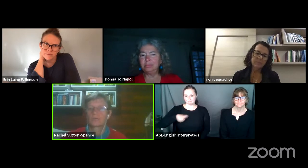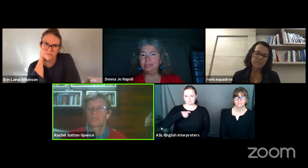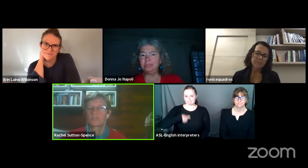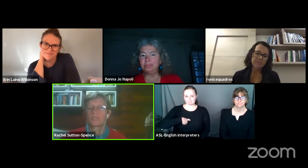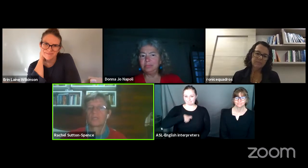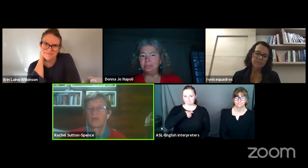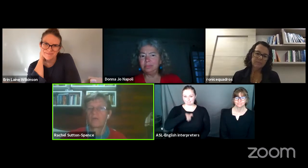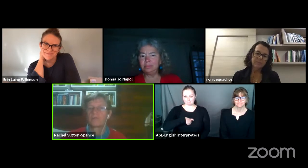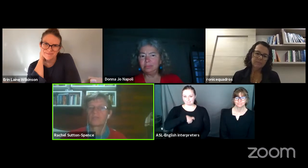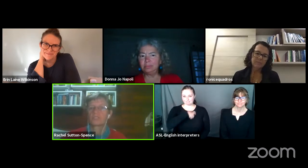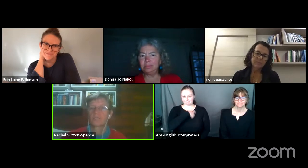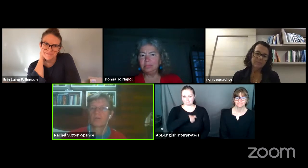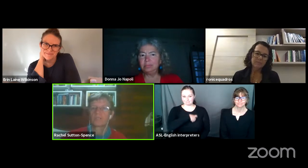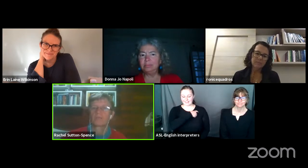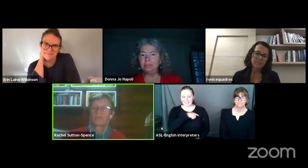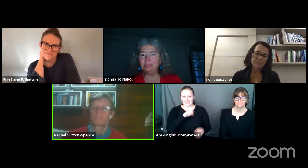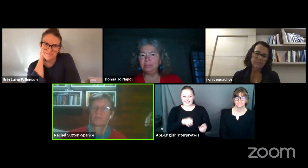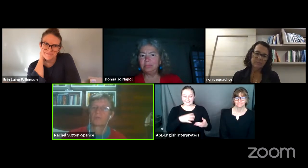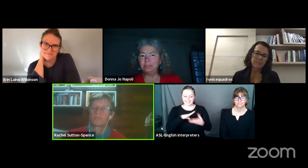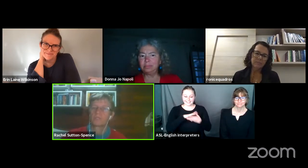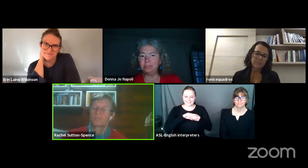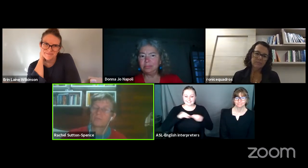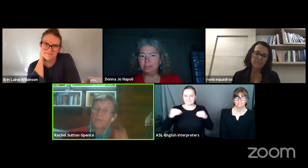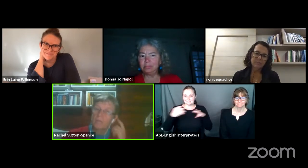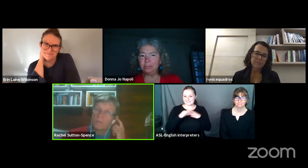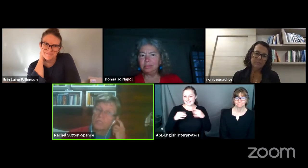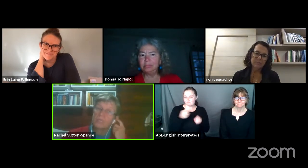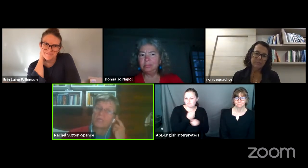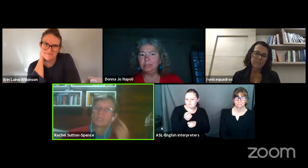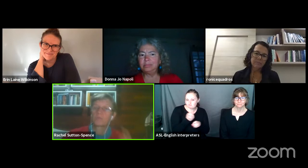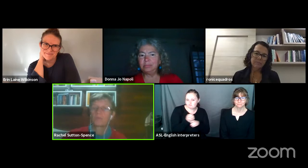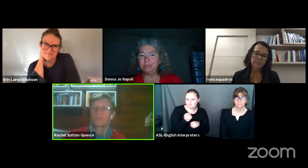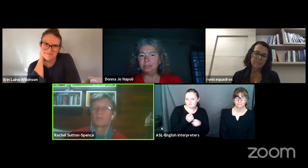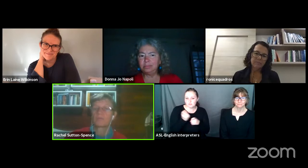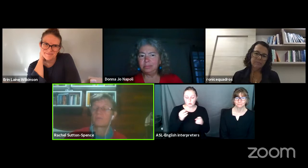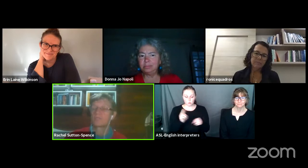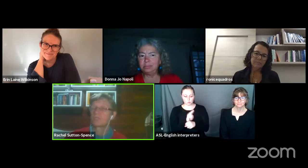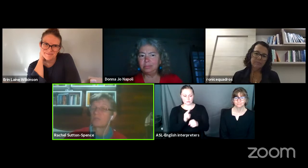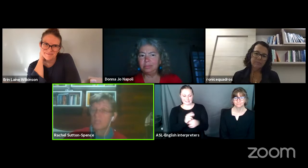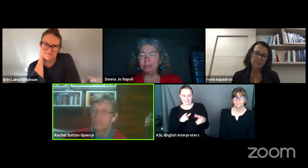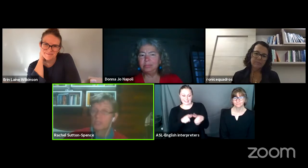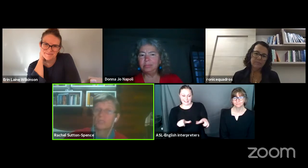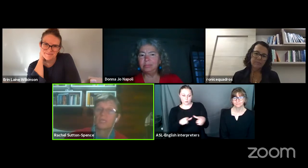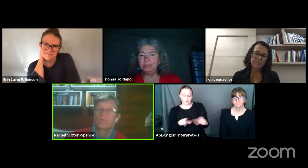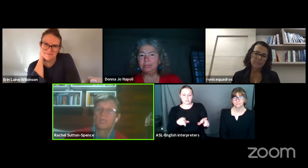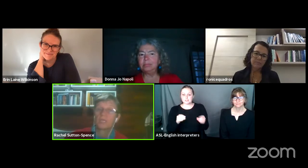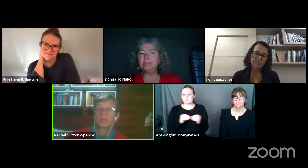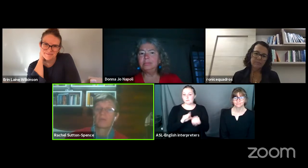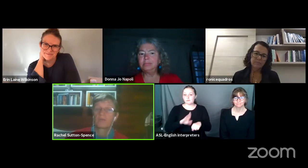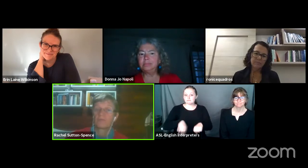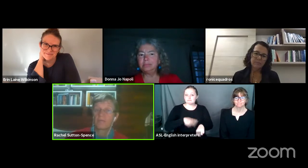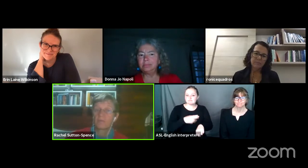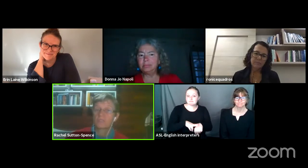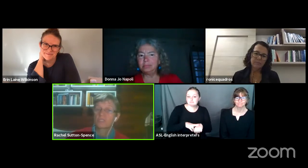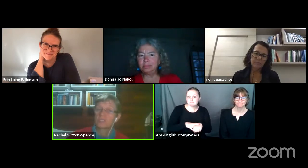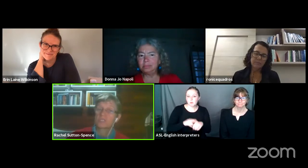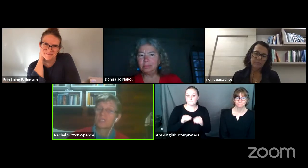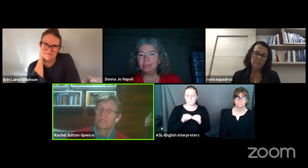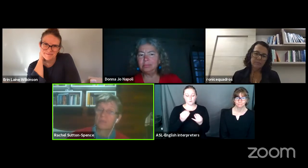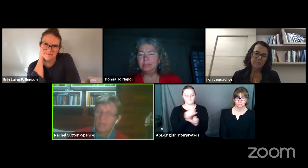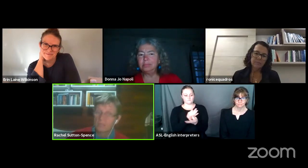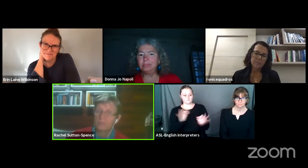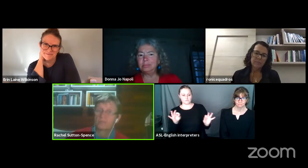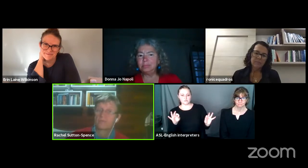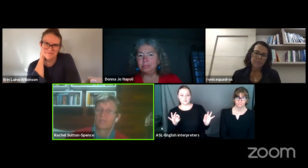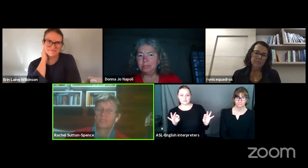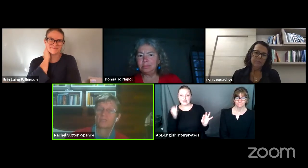telling jokes, laughing, sharing deaf experience through language. That's where people can be so natural. And I think if linguists are